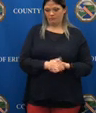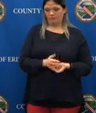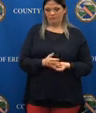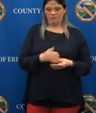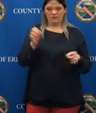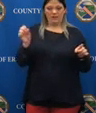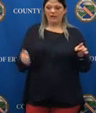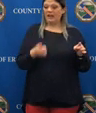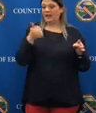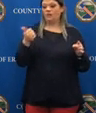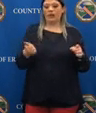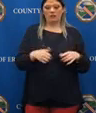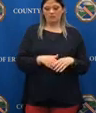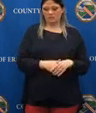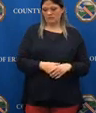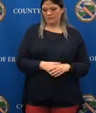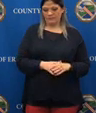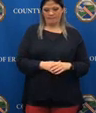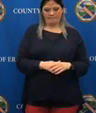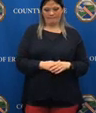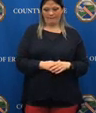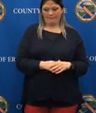Are there any others on the call?